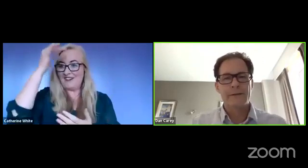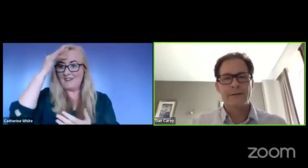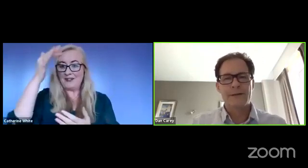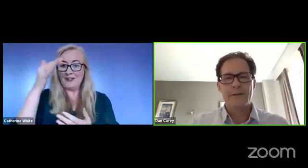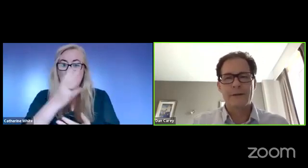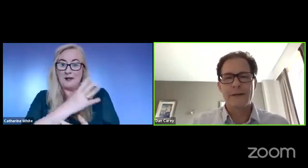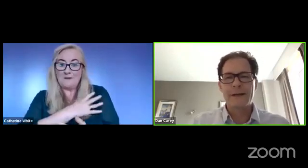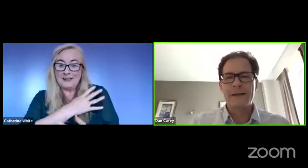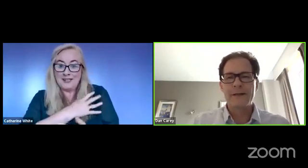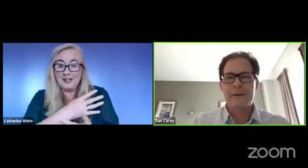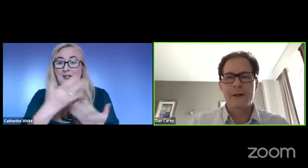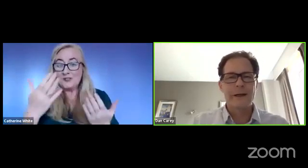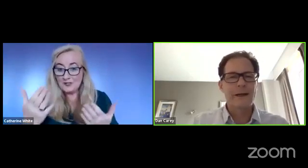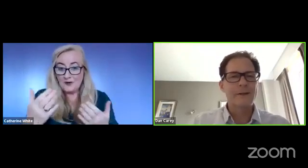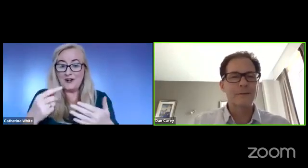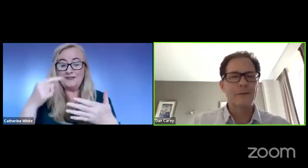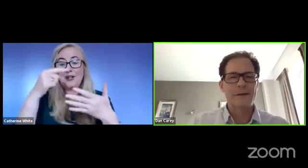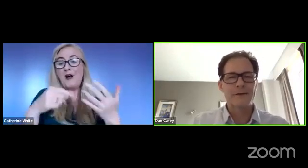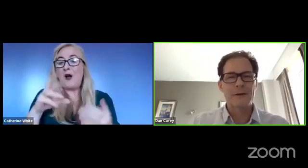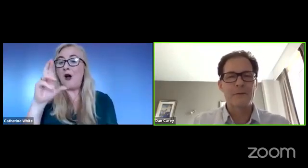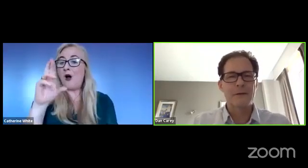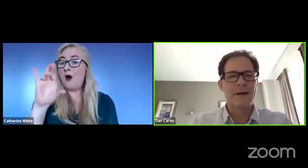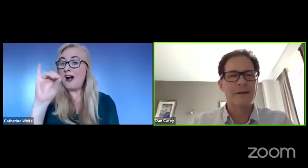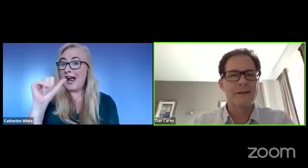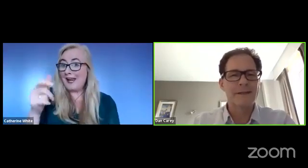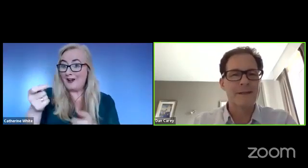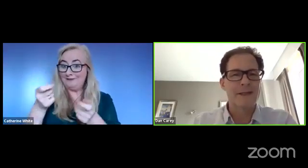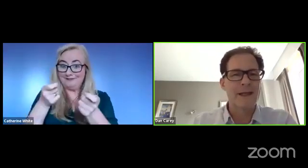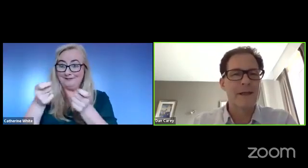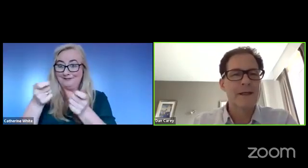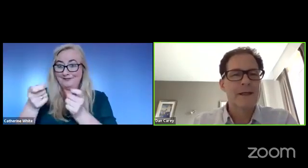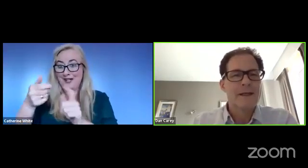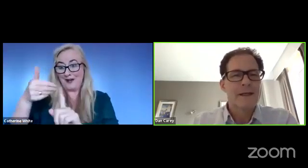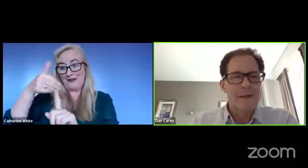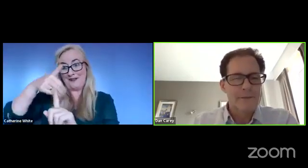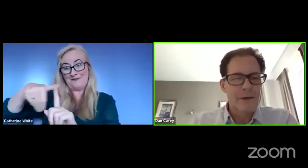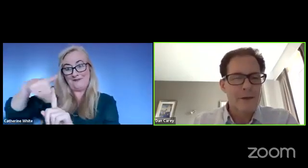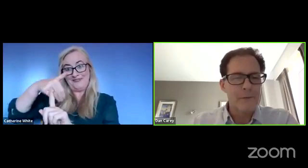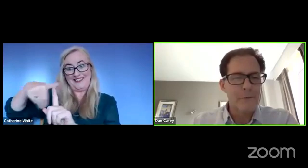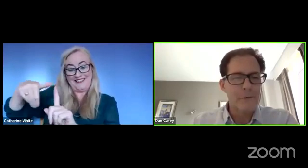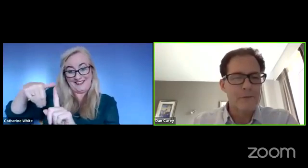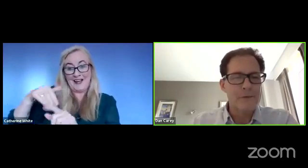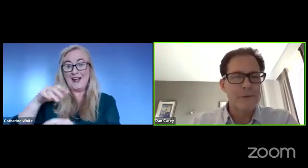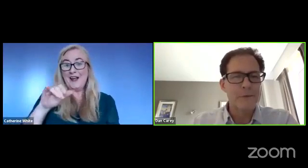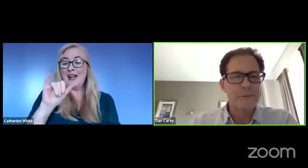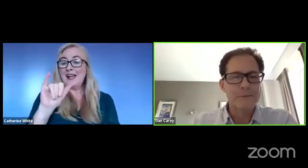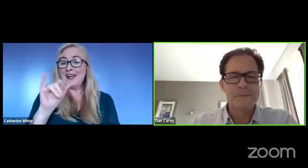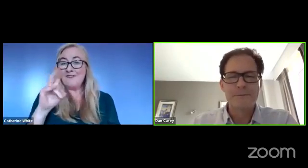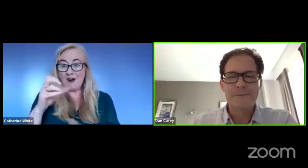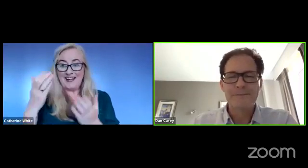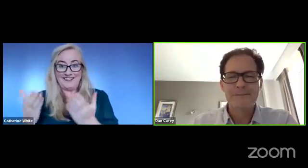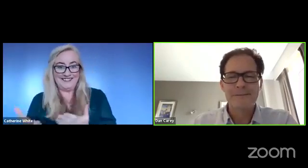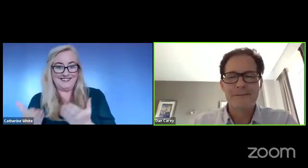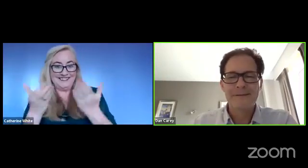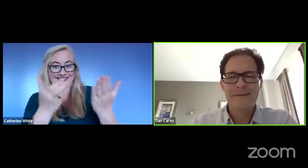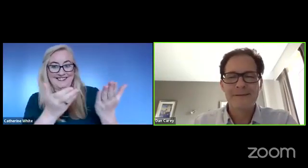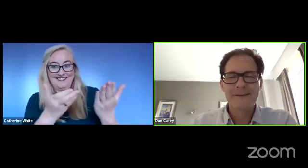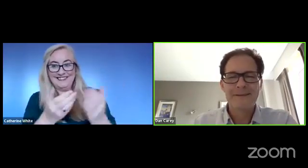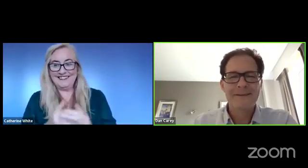of thanks to Jennifer Keneally at the RIA, who is running the show from behind the scenes today. Yvonne, over to you.